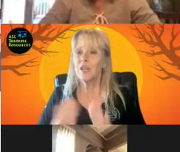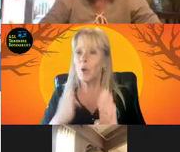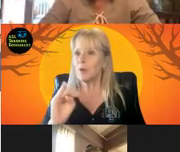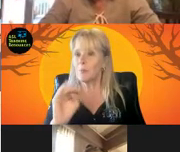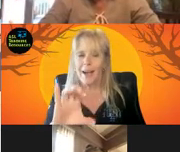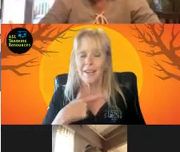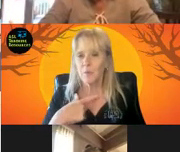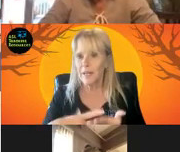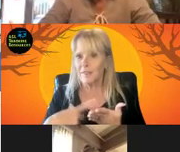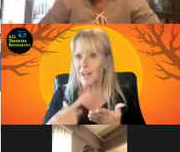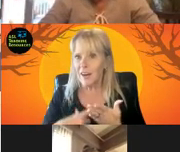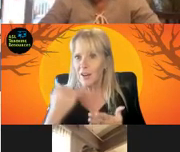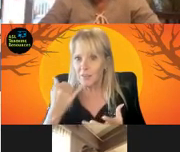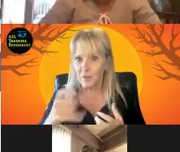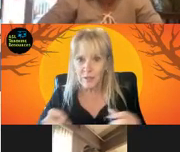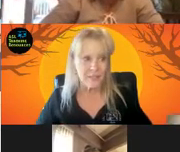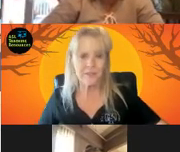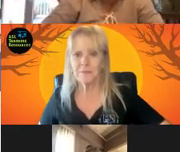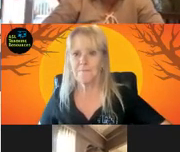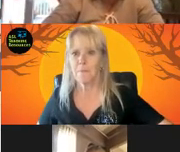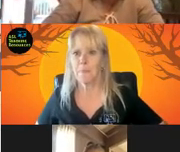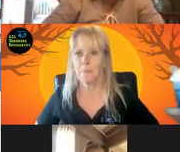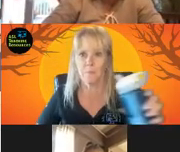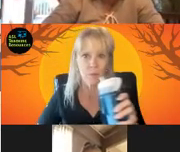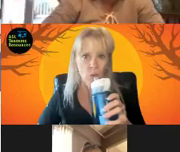And you can open your mic and we can have dialogue if you want to.